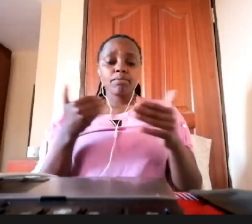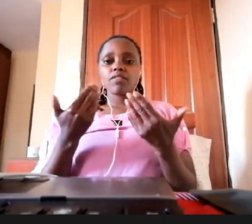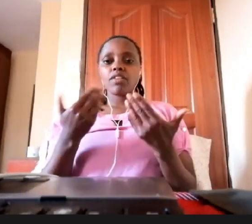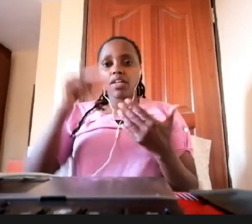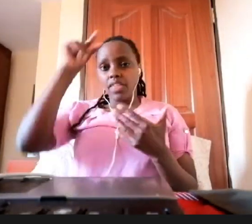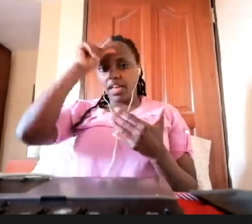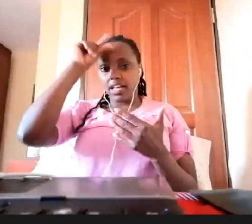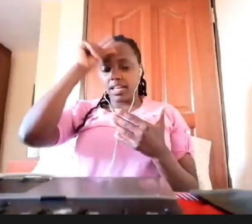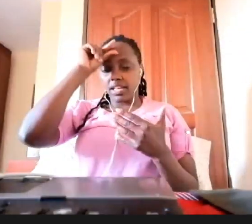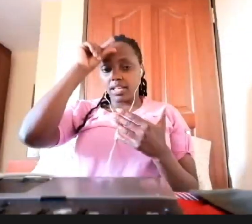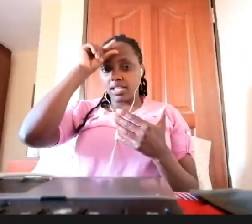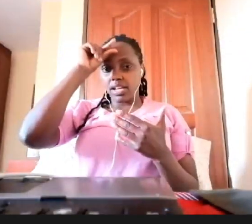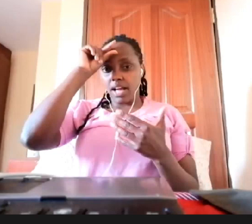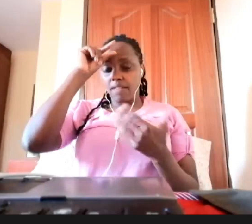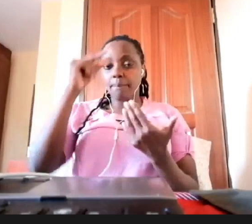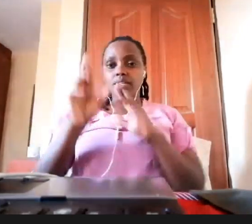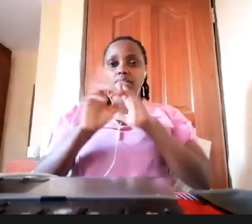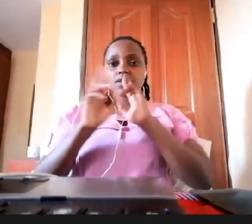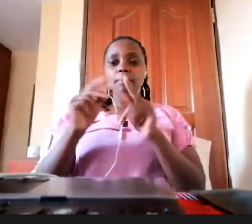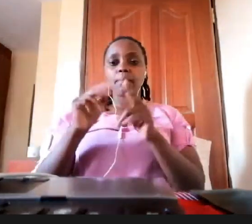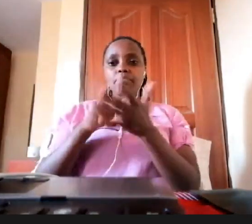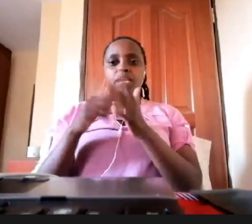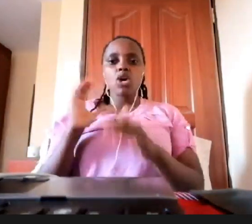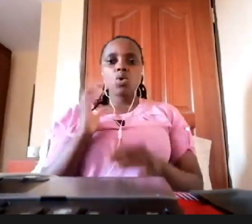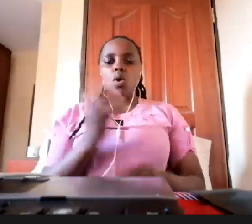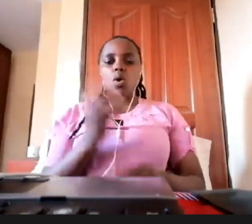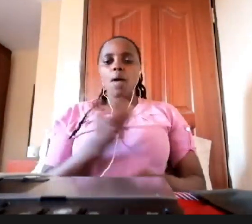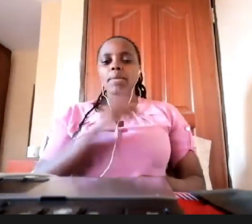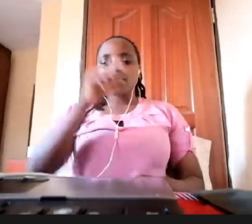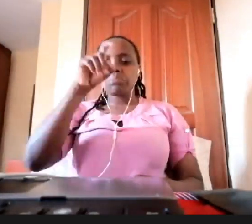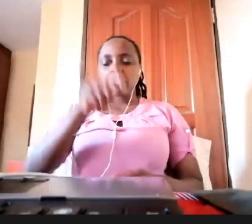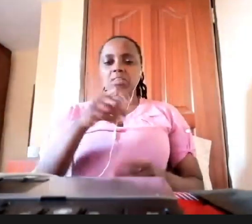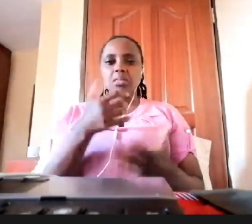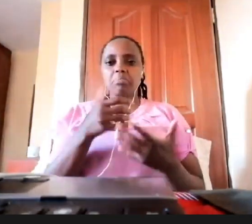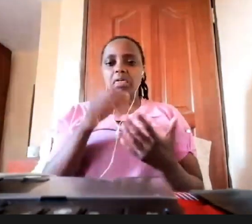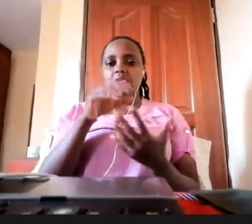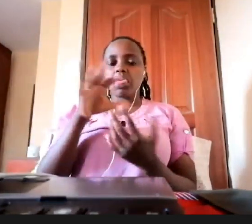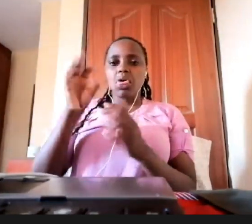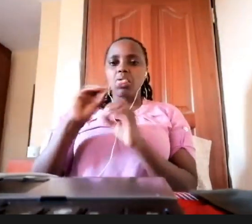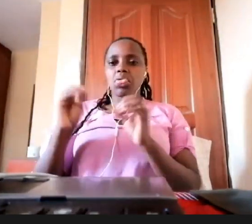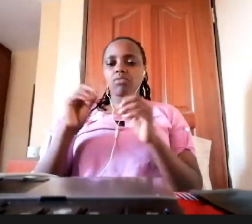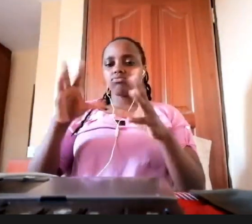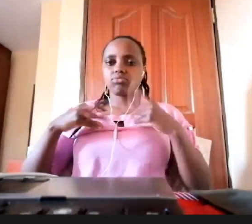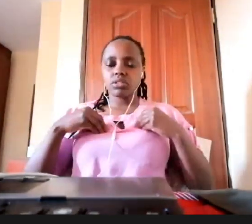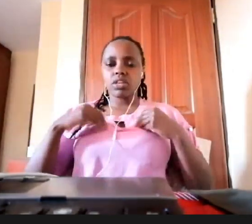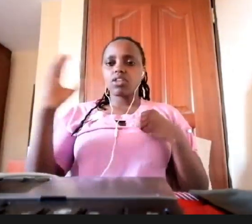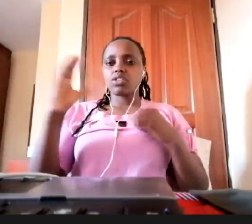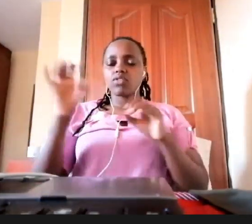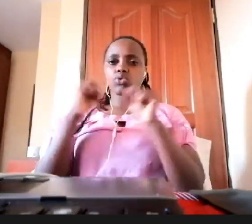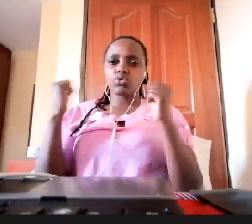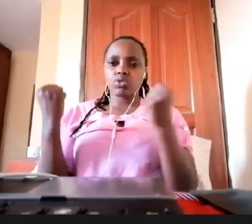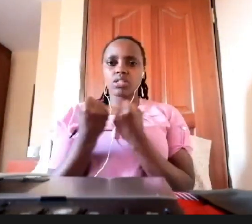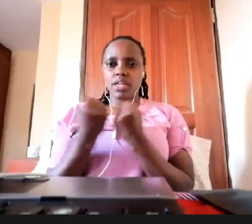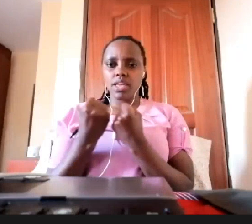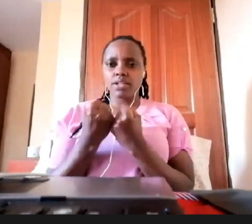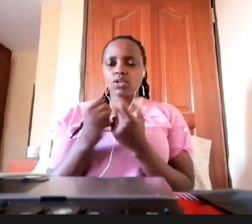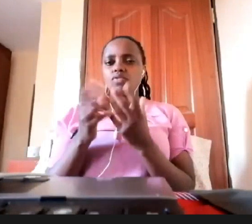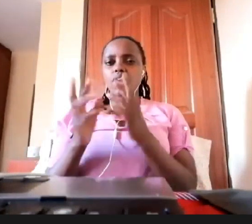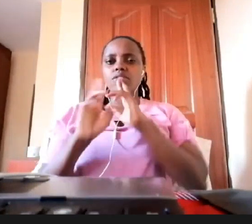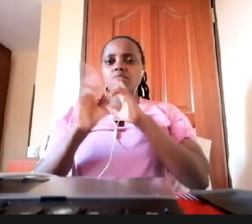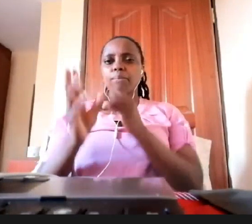Eritrea. So the committee had to make an exception to receive civil society organizations reports